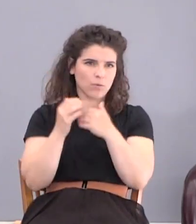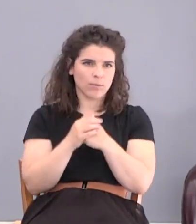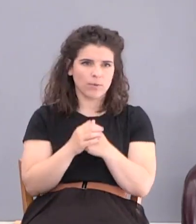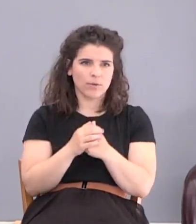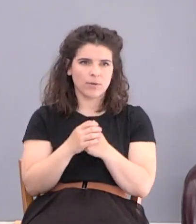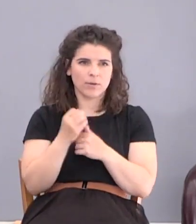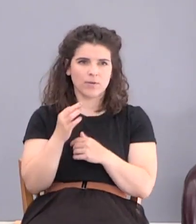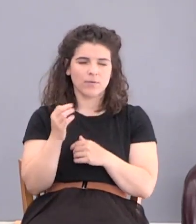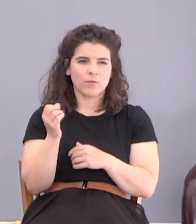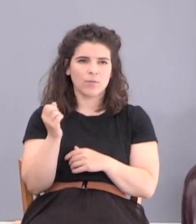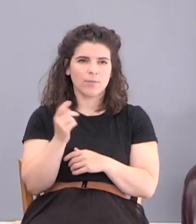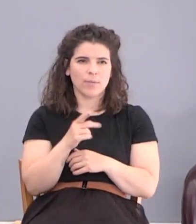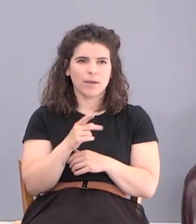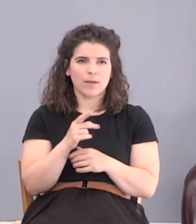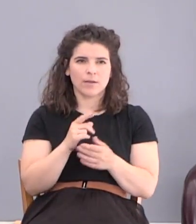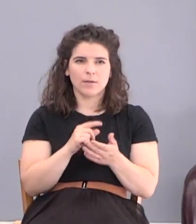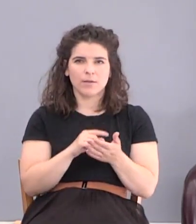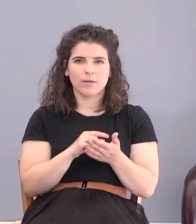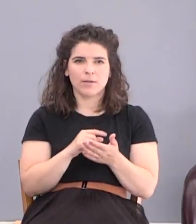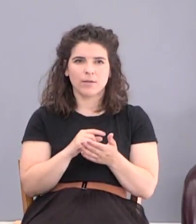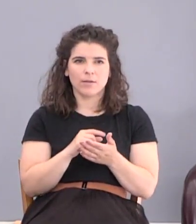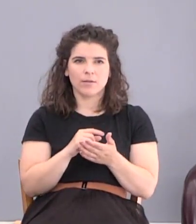If you look at, let's grab,